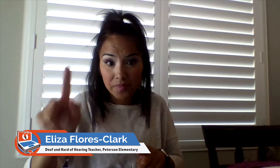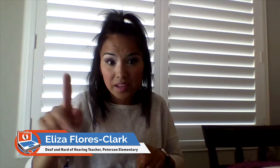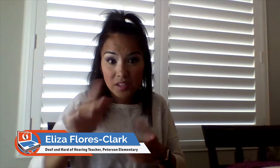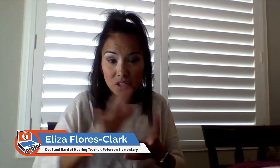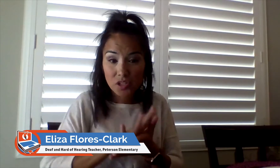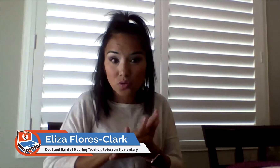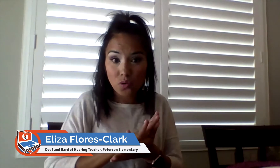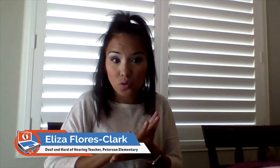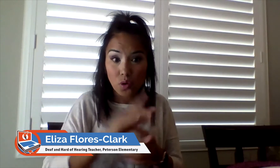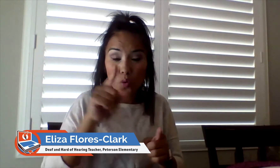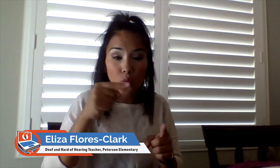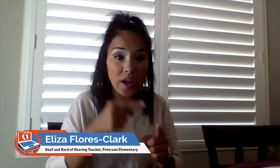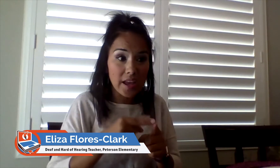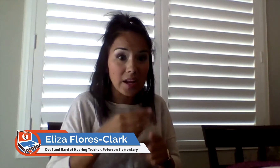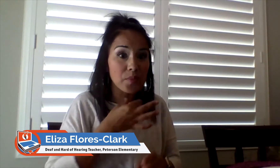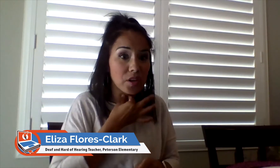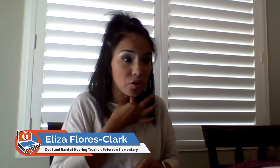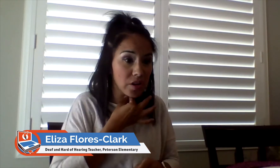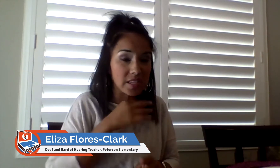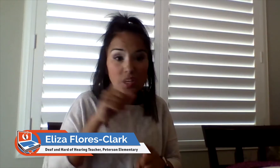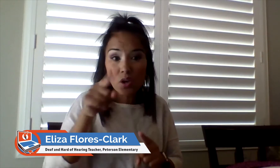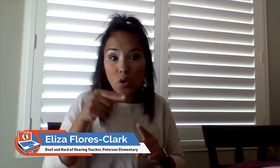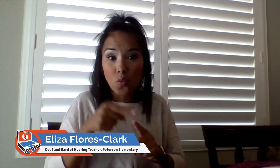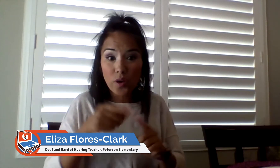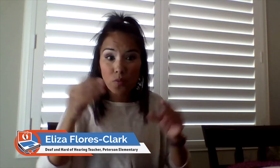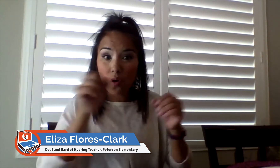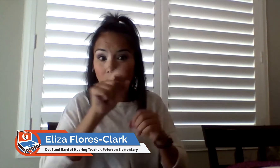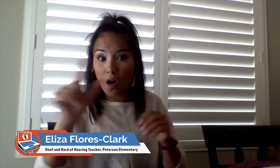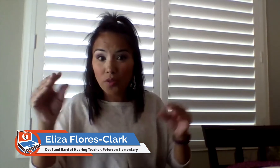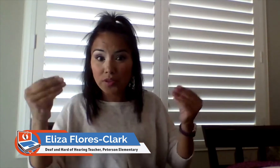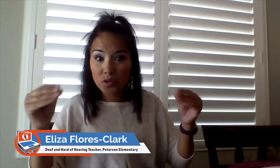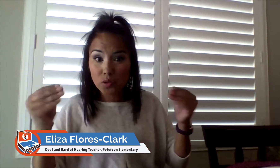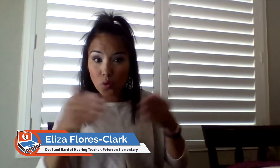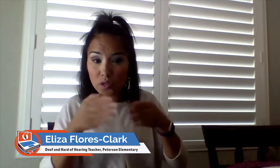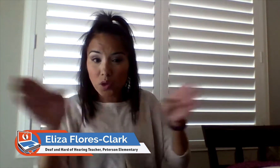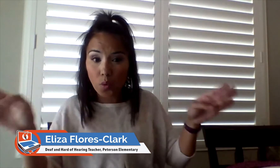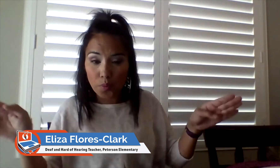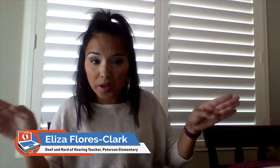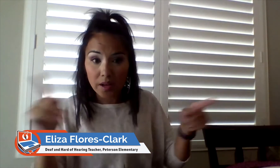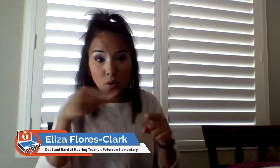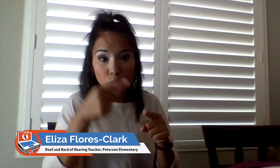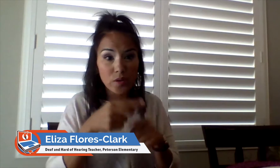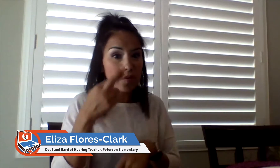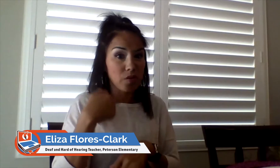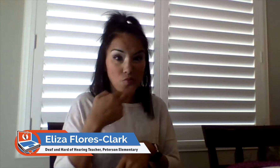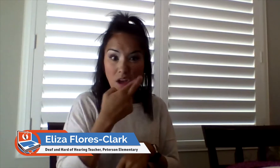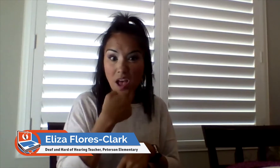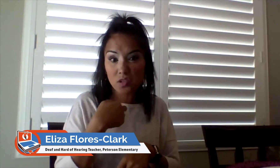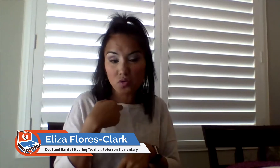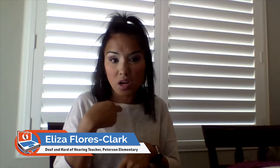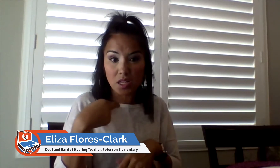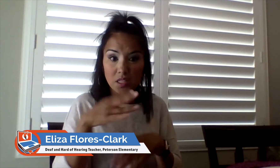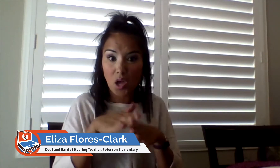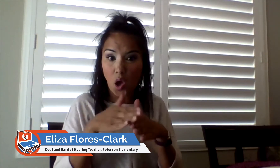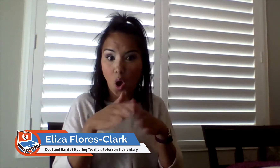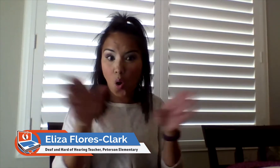to school. When? I'm curious. When will all the stores open? When will the restaurants